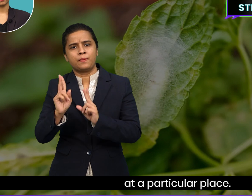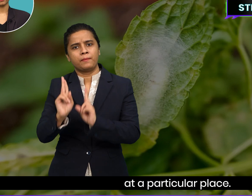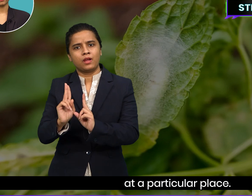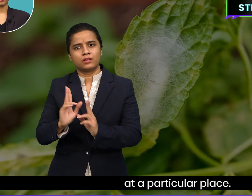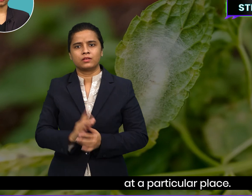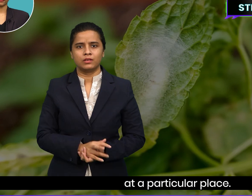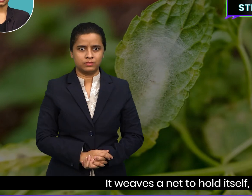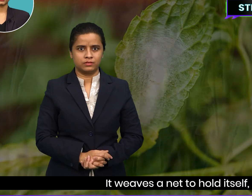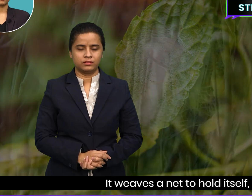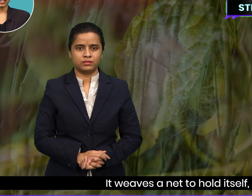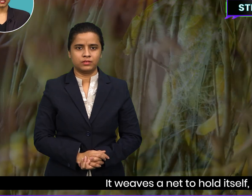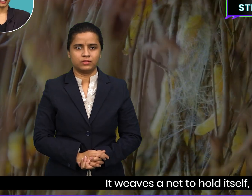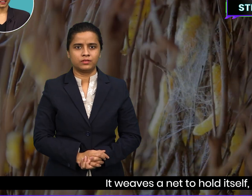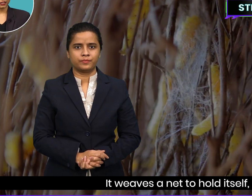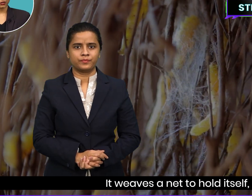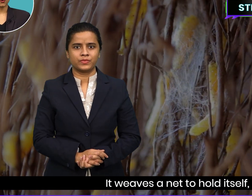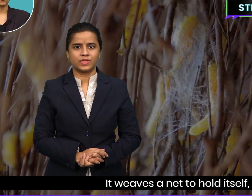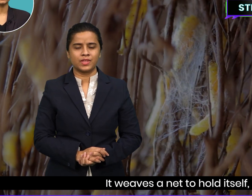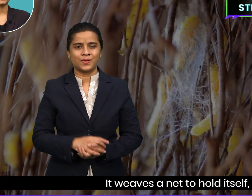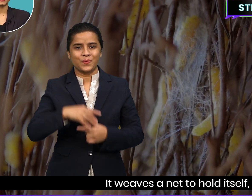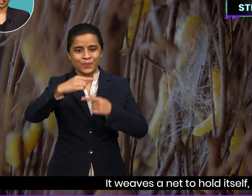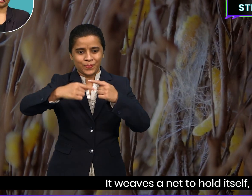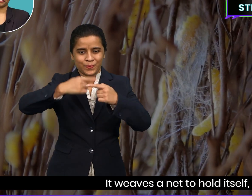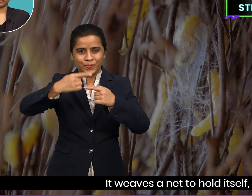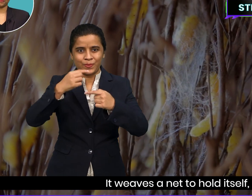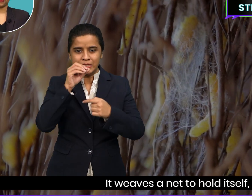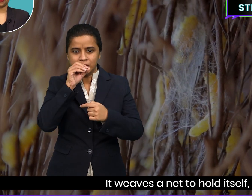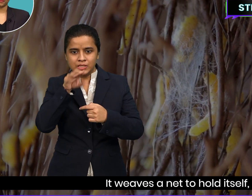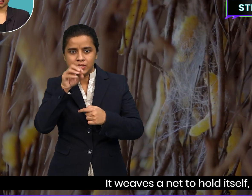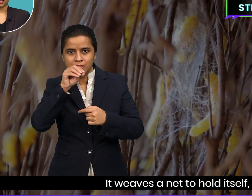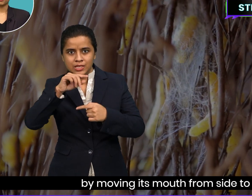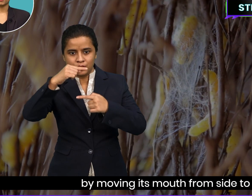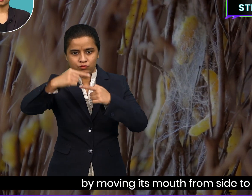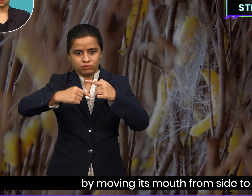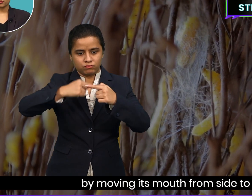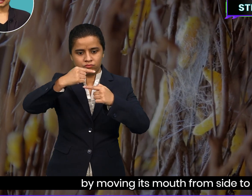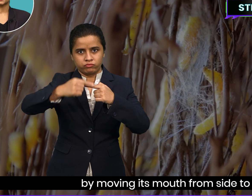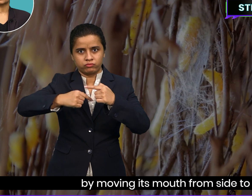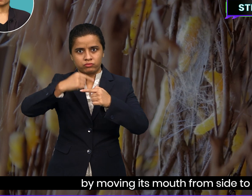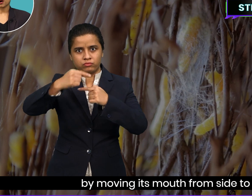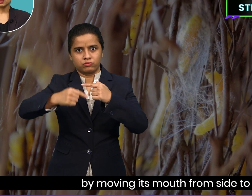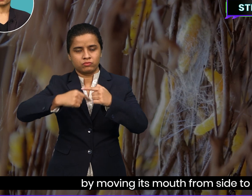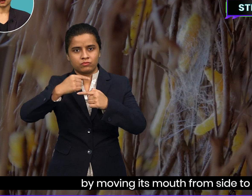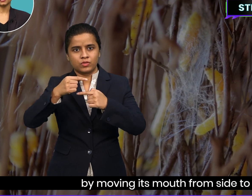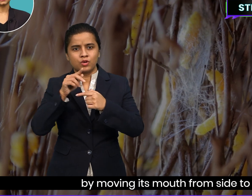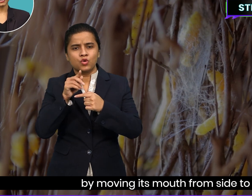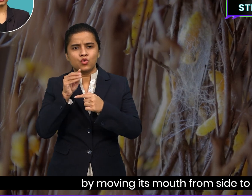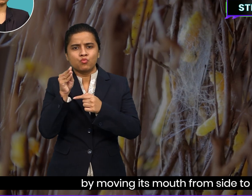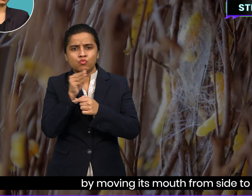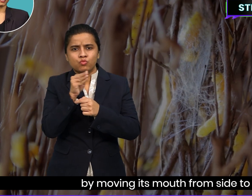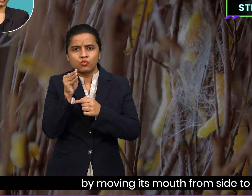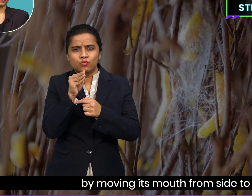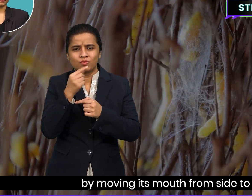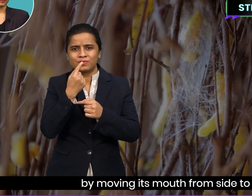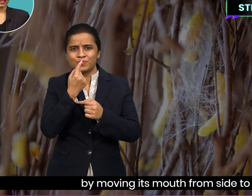It weaves a net to hold itself. by moving its mouth from side